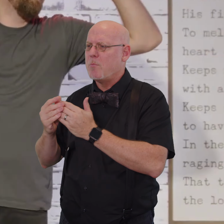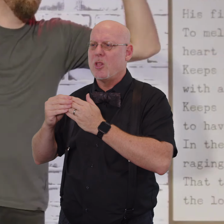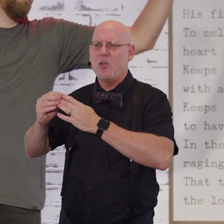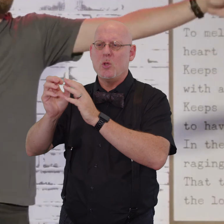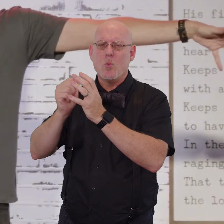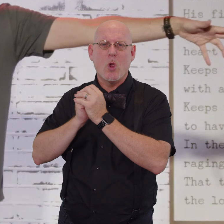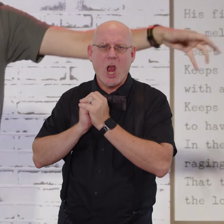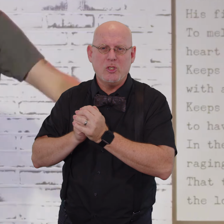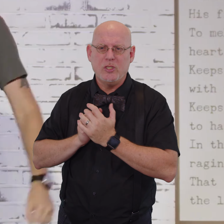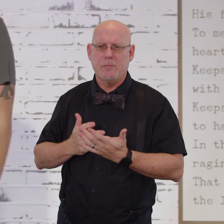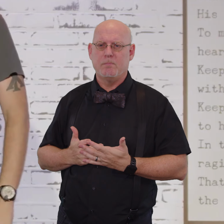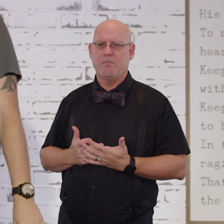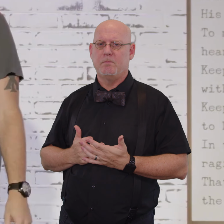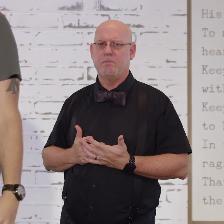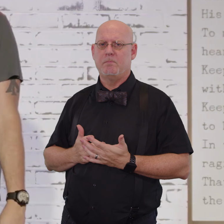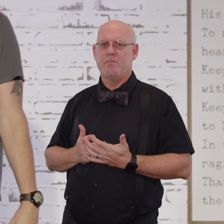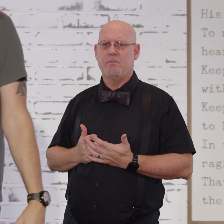and helping lead worship